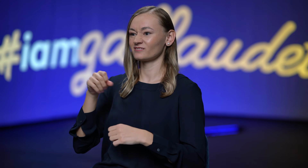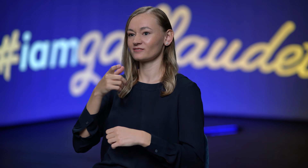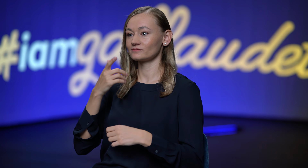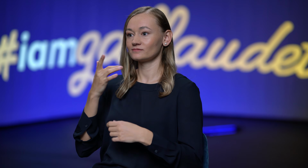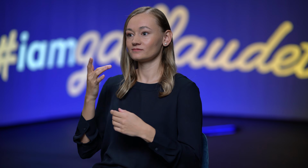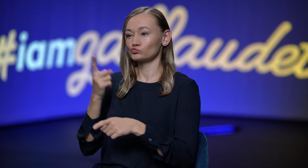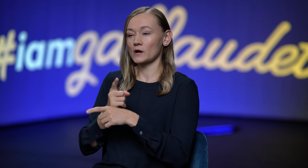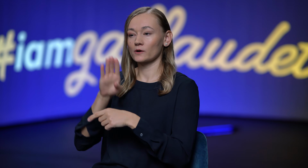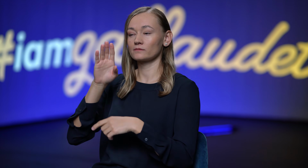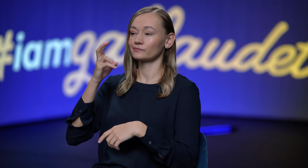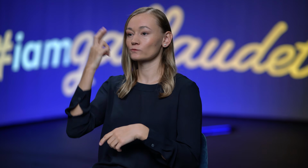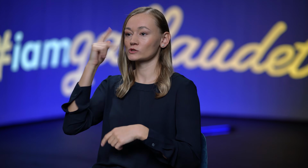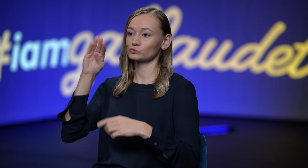here for the right reasons, to be home.